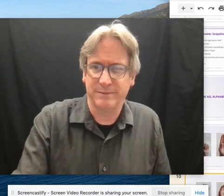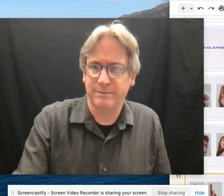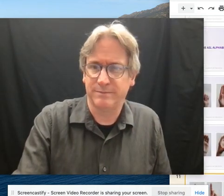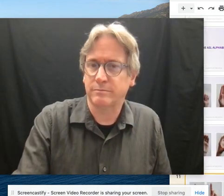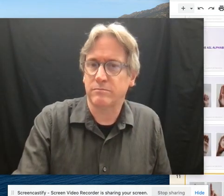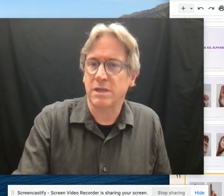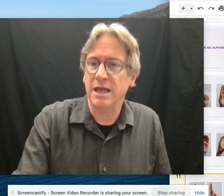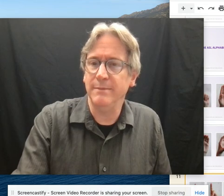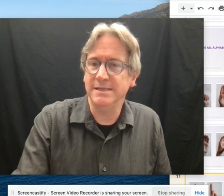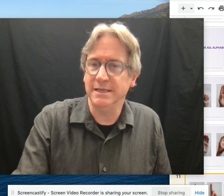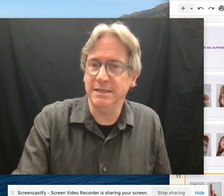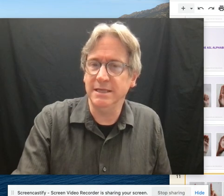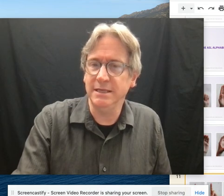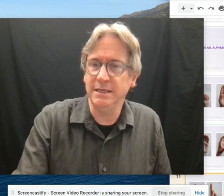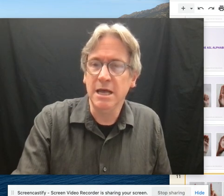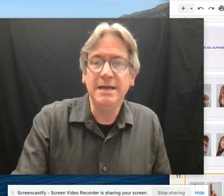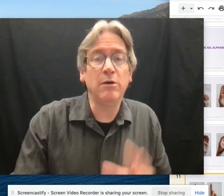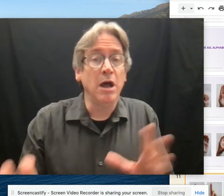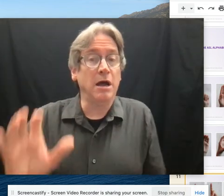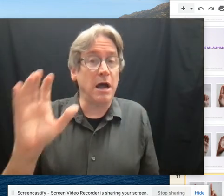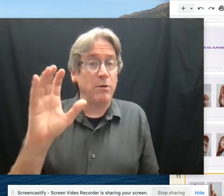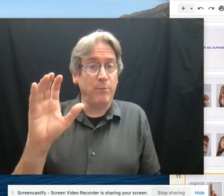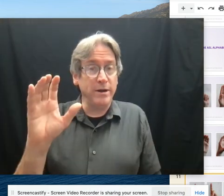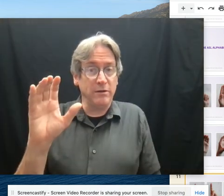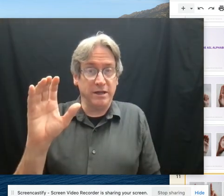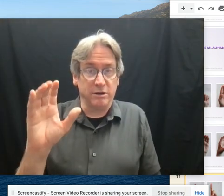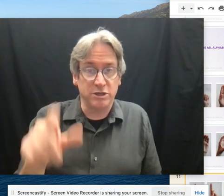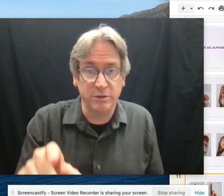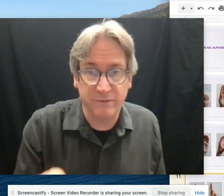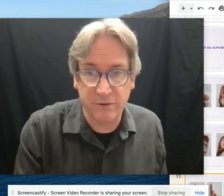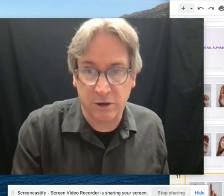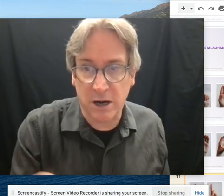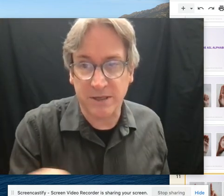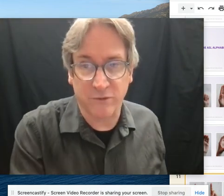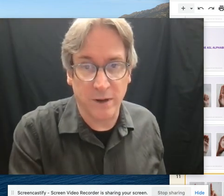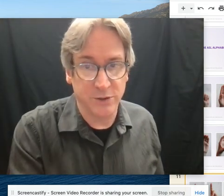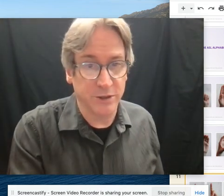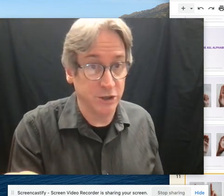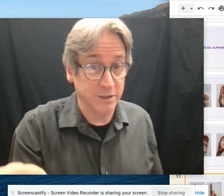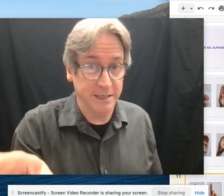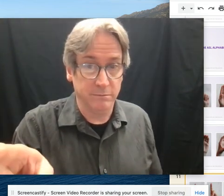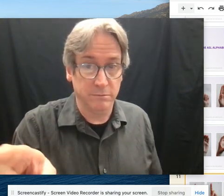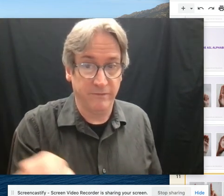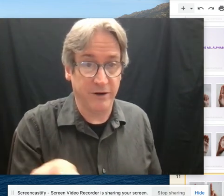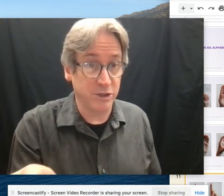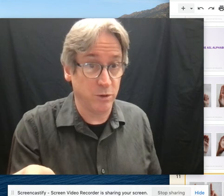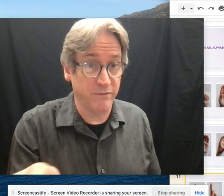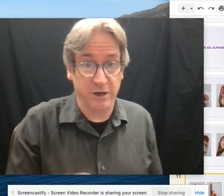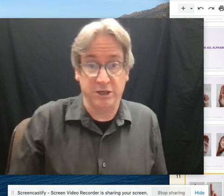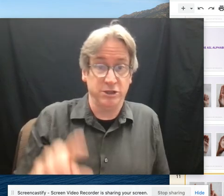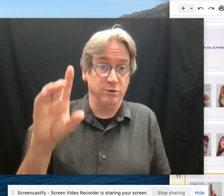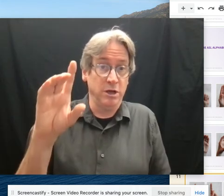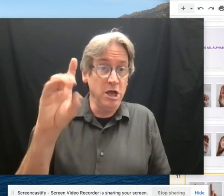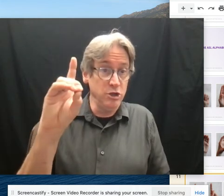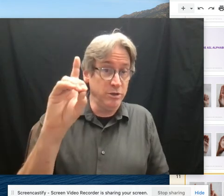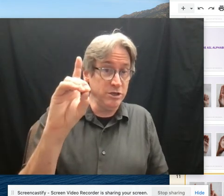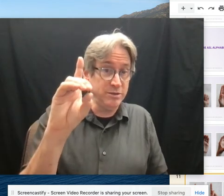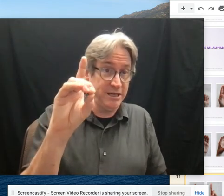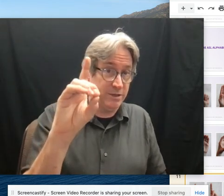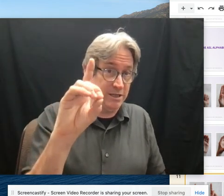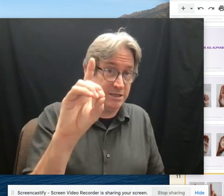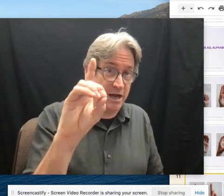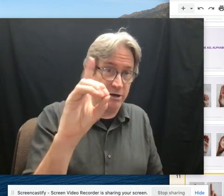suppose. A, B, C, D. Now, I want to point out that there are a couple different ways you can do D. Variation 1 and Variation 2. You